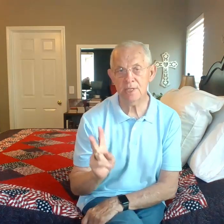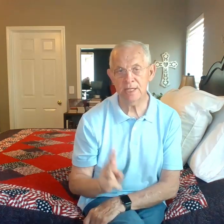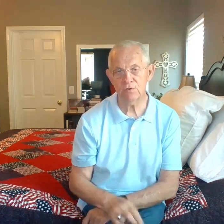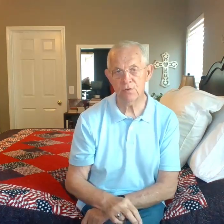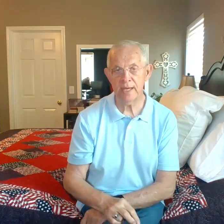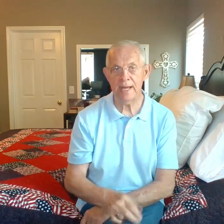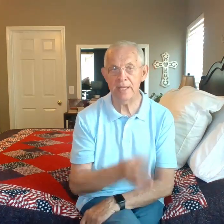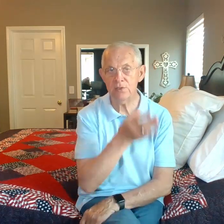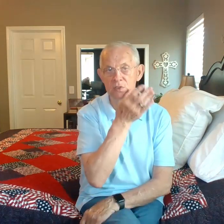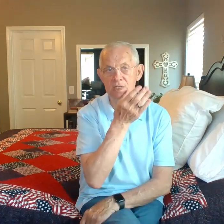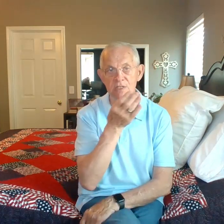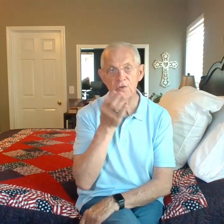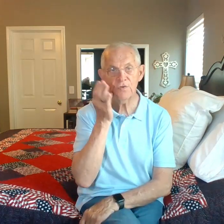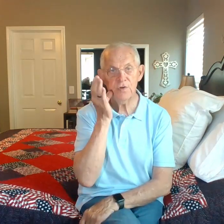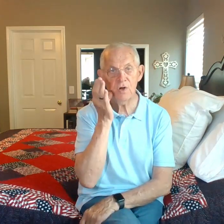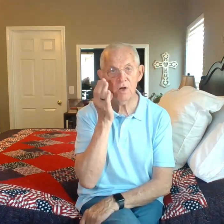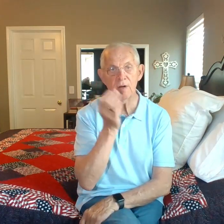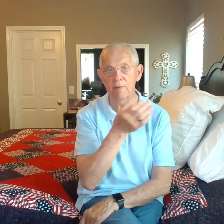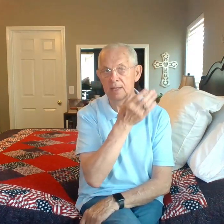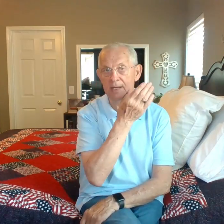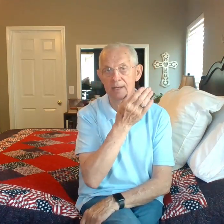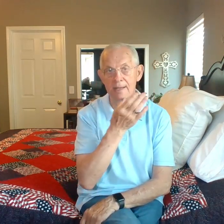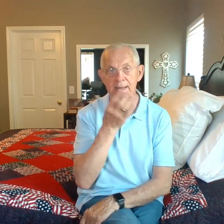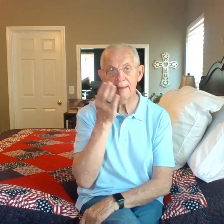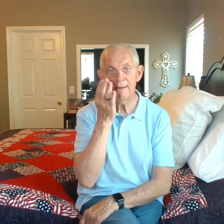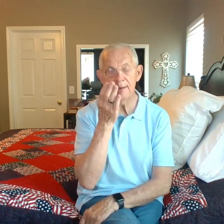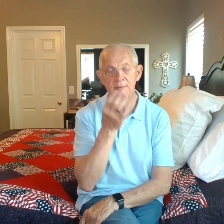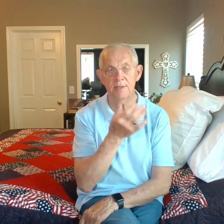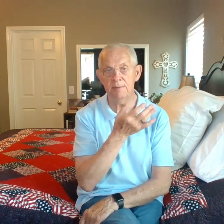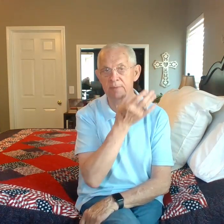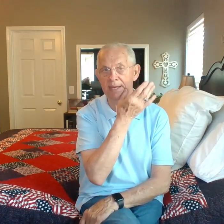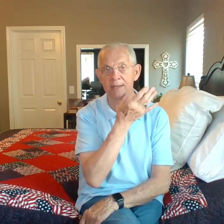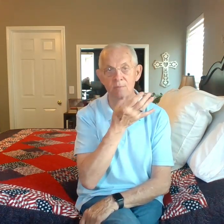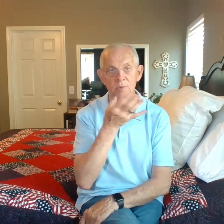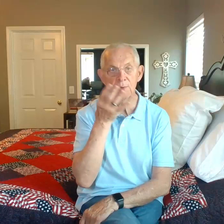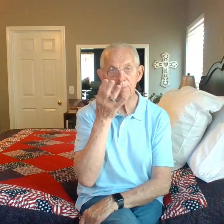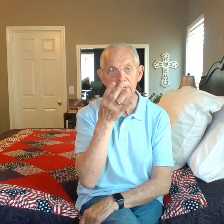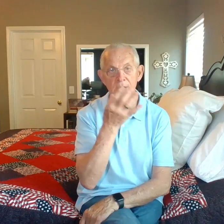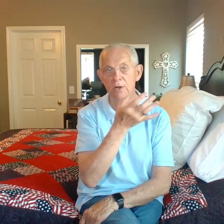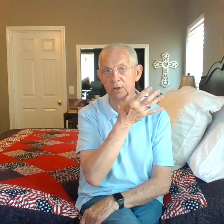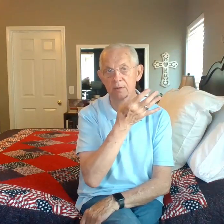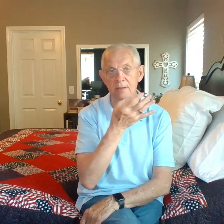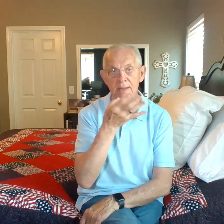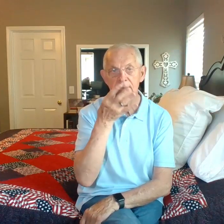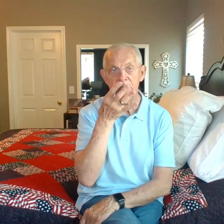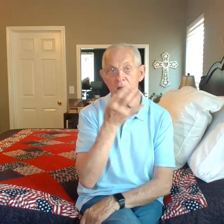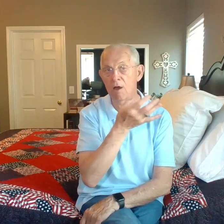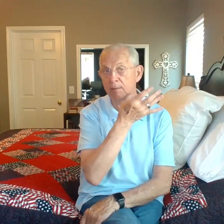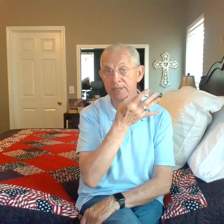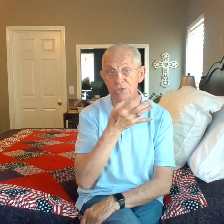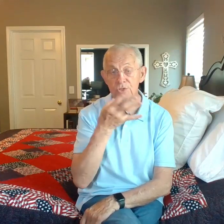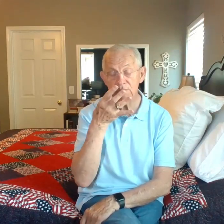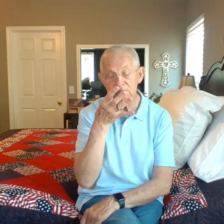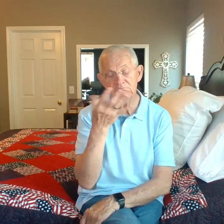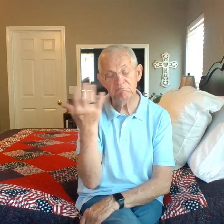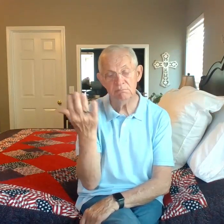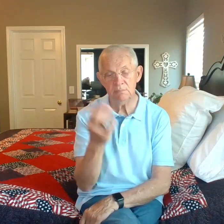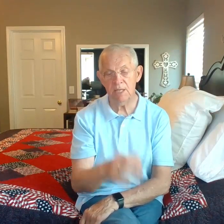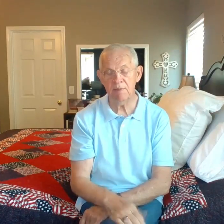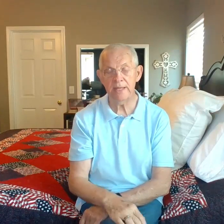for that. I use this for farm, like a man with a beard, the Amish, maybe that's